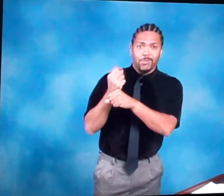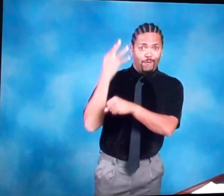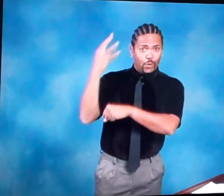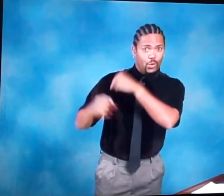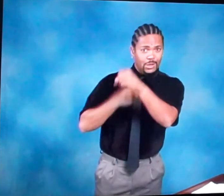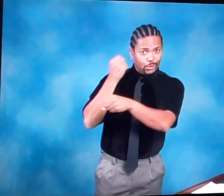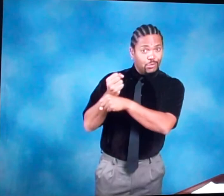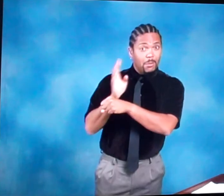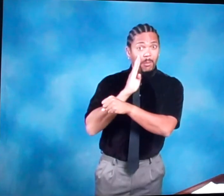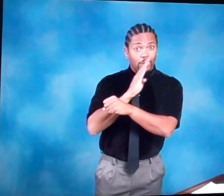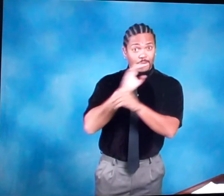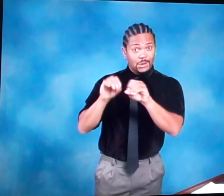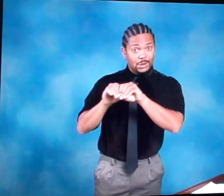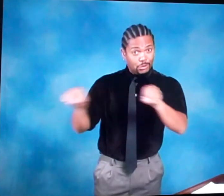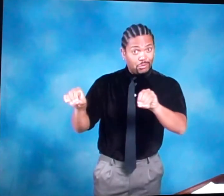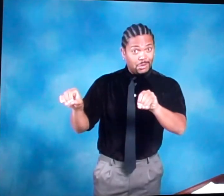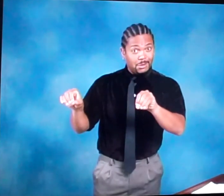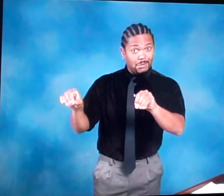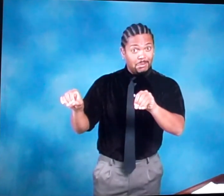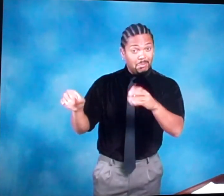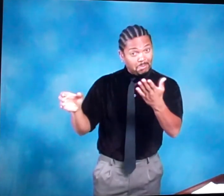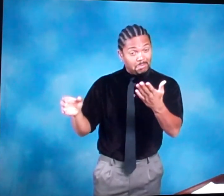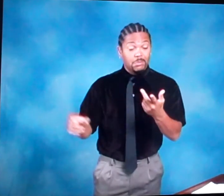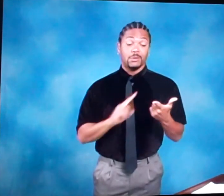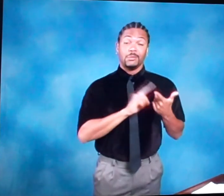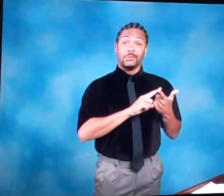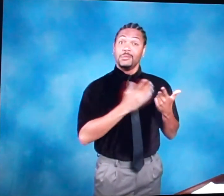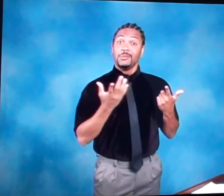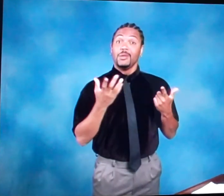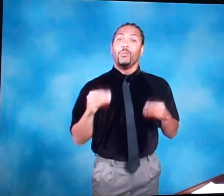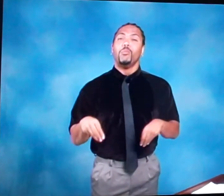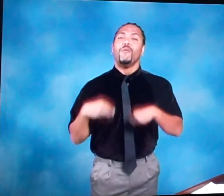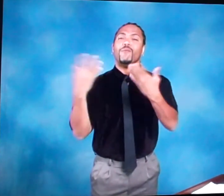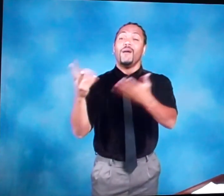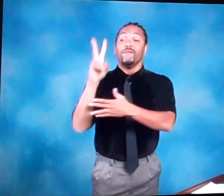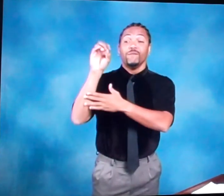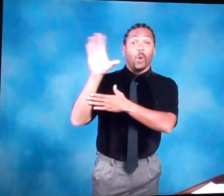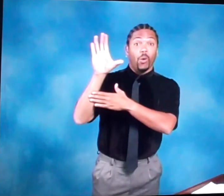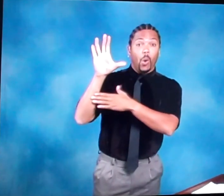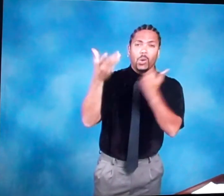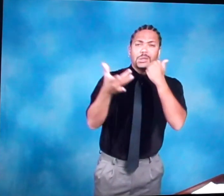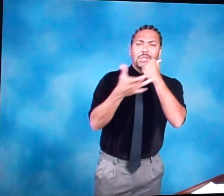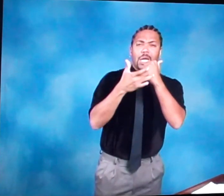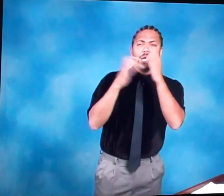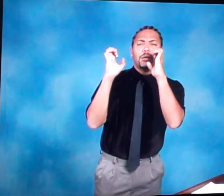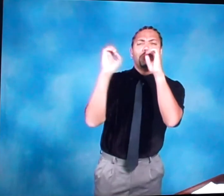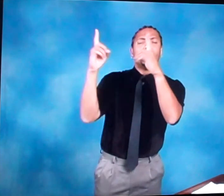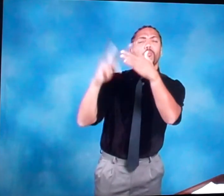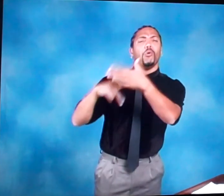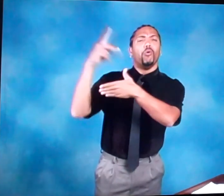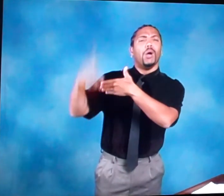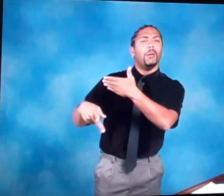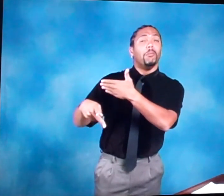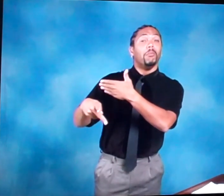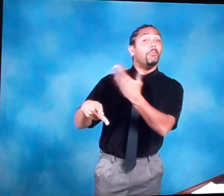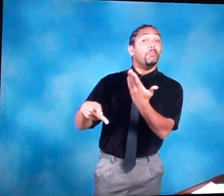really interesting. In the 4 years, you'll get a bachelor's degree, and then we'll provide